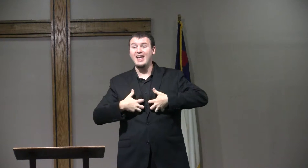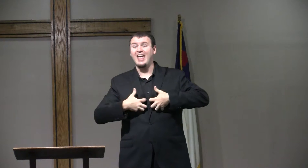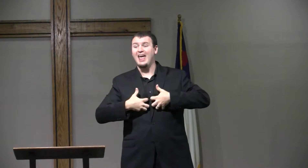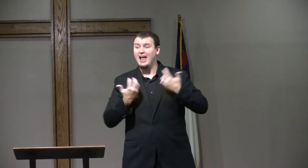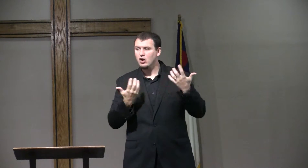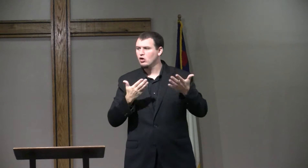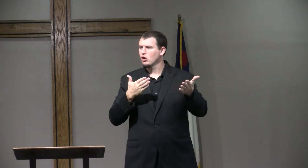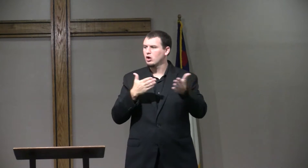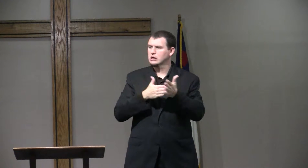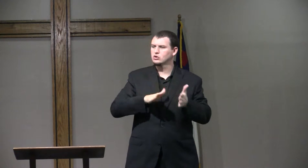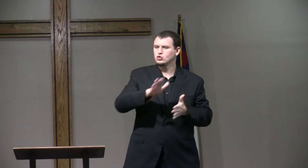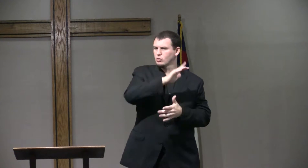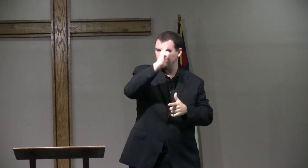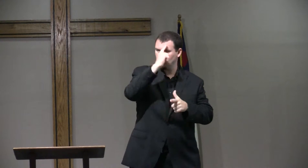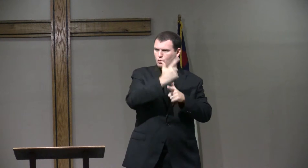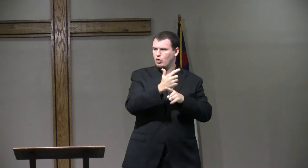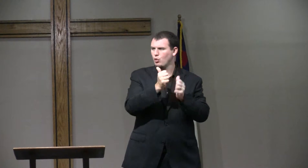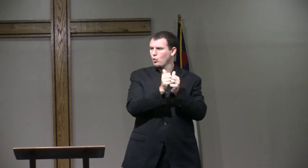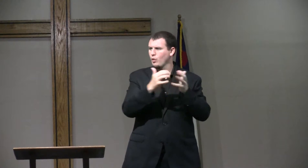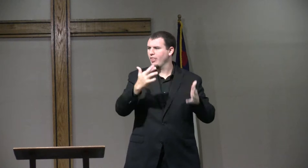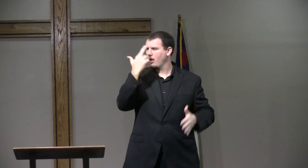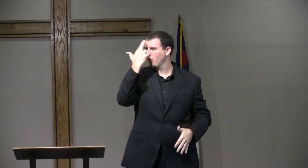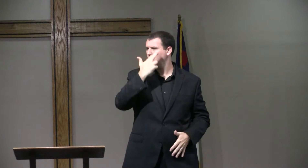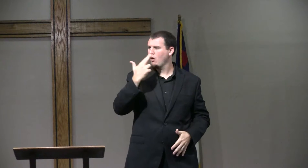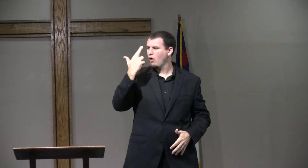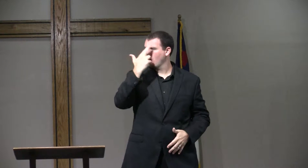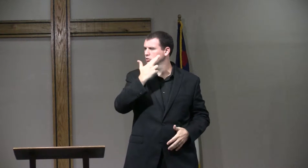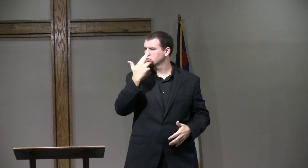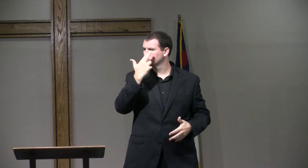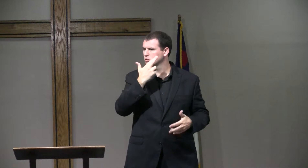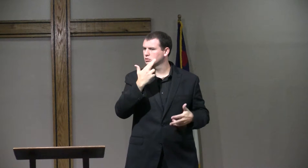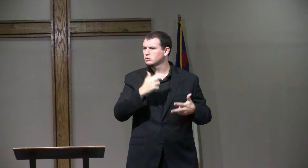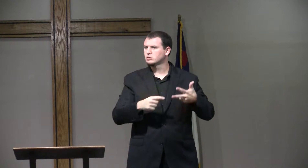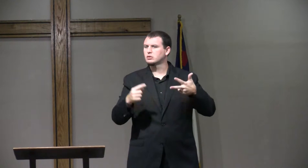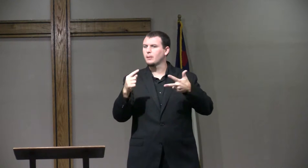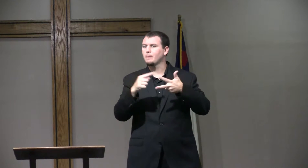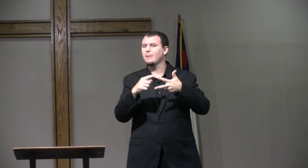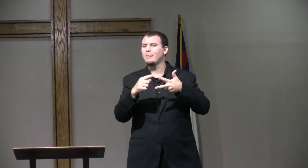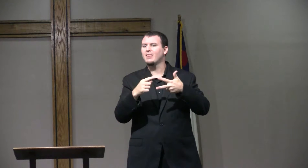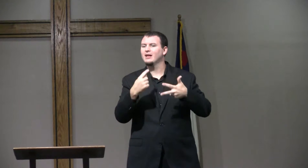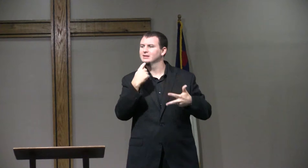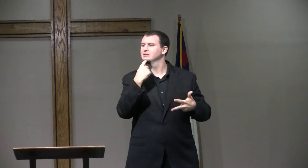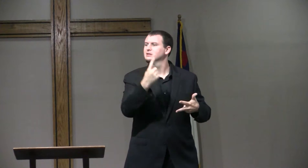talks about anger, being angry with your brother without reason,